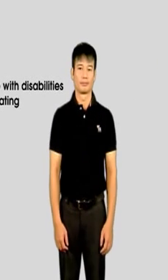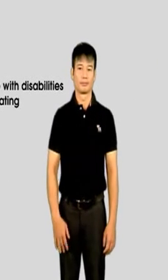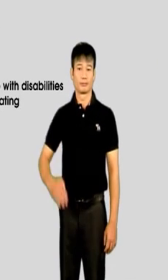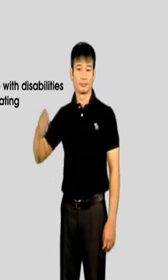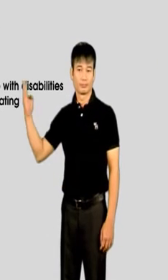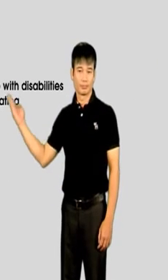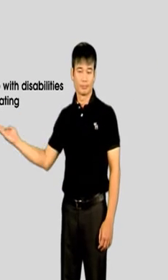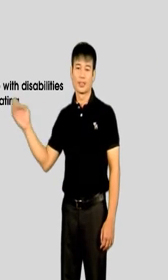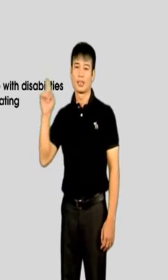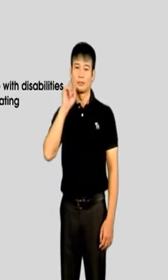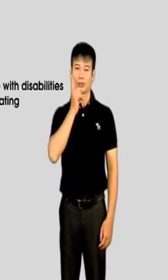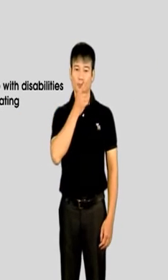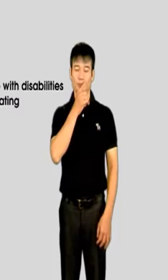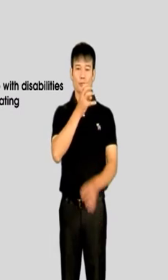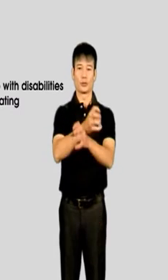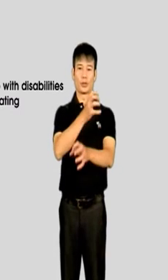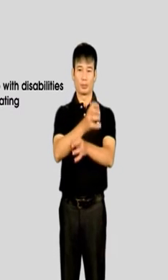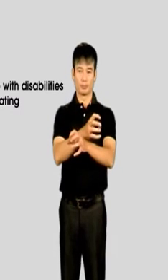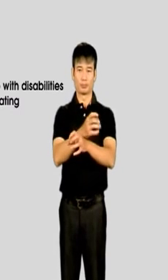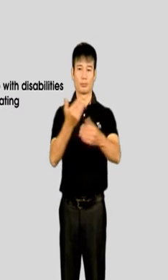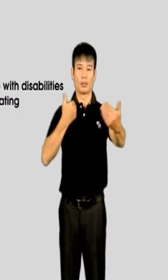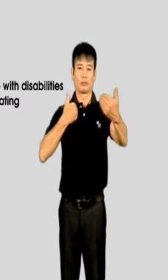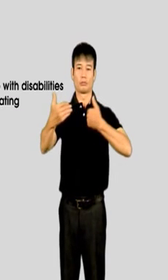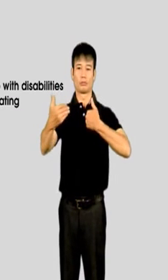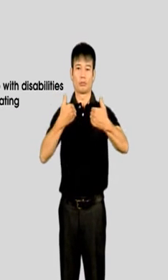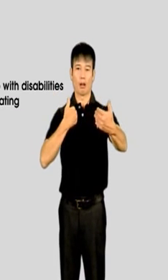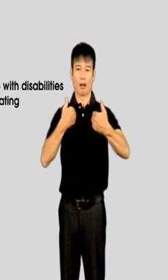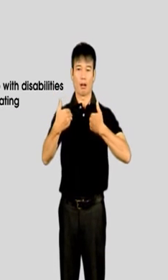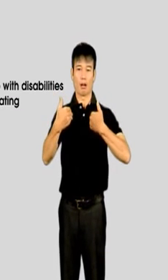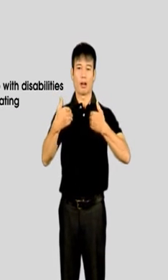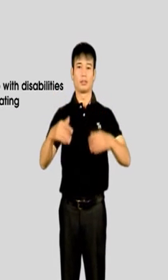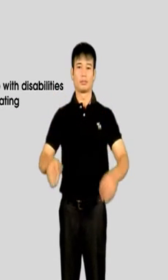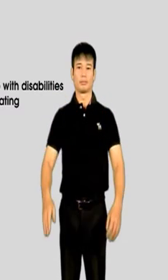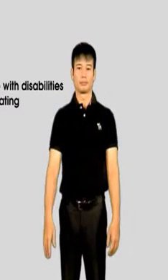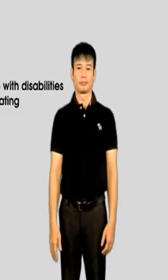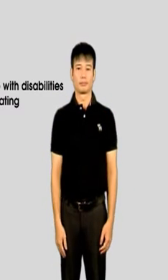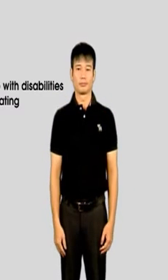This is the icon for dangers that might affect people with disabilities when they are evacuating.